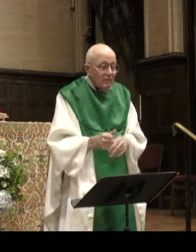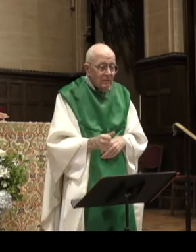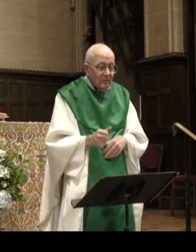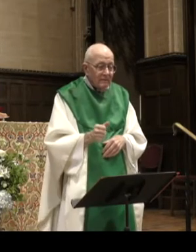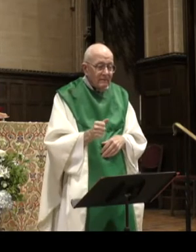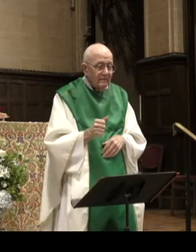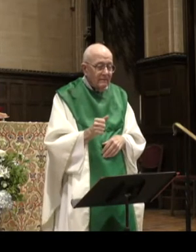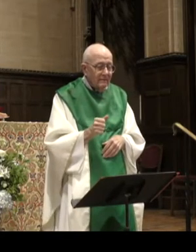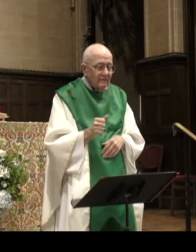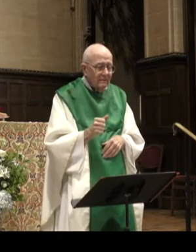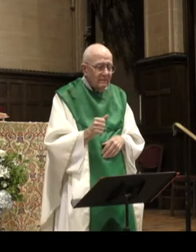it, don't.